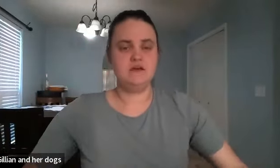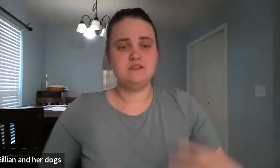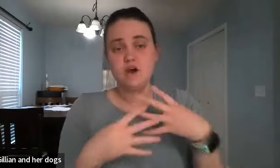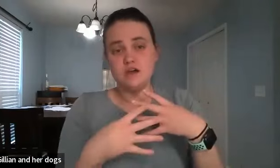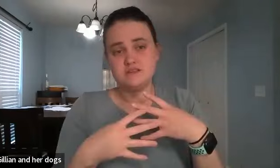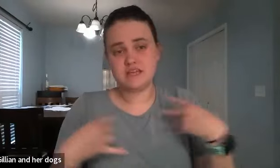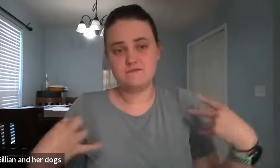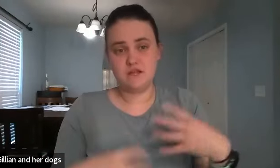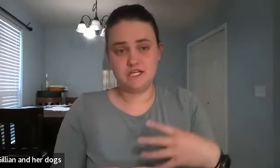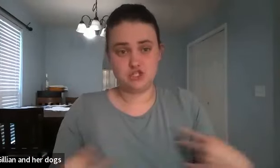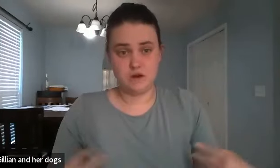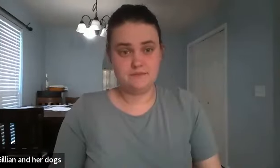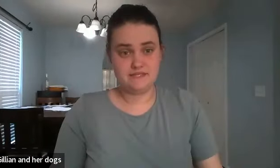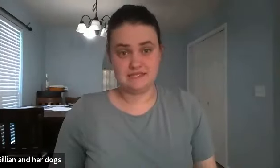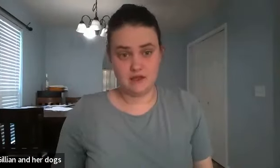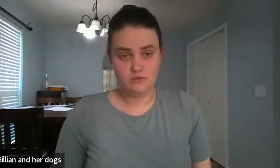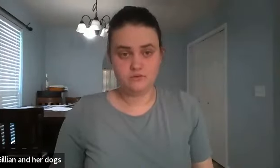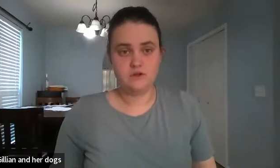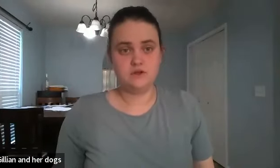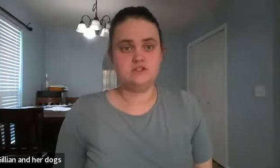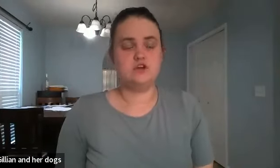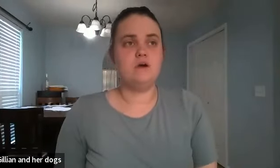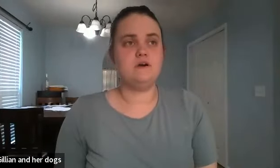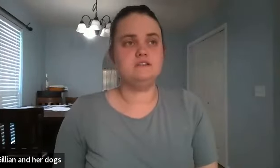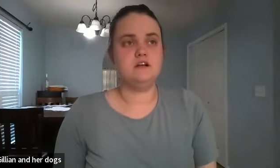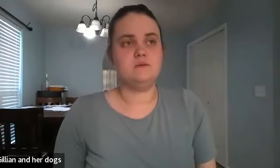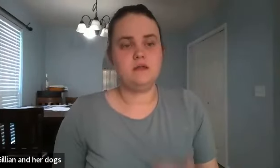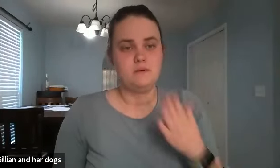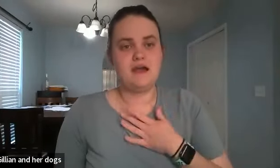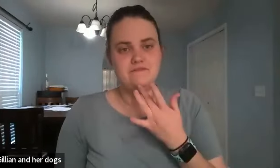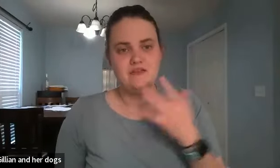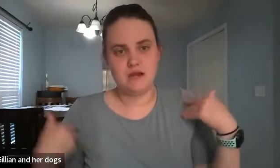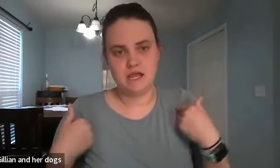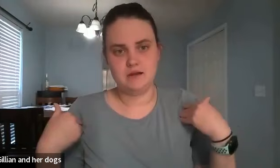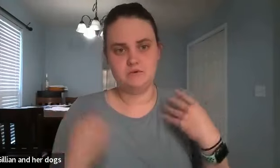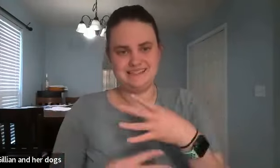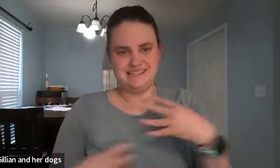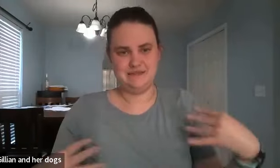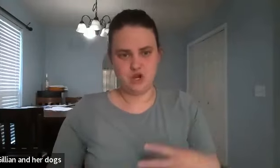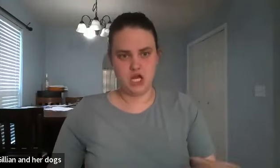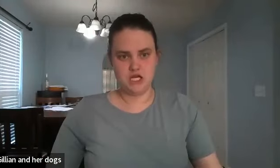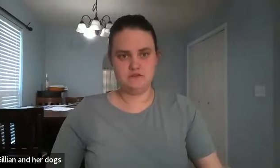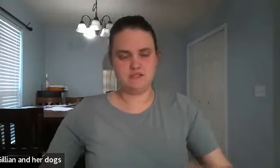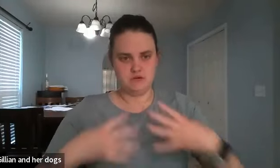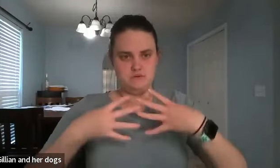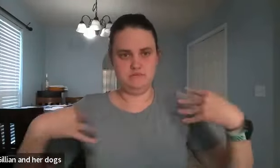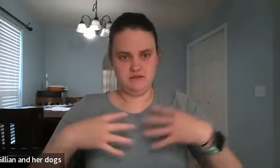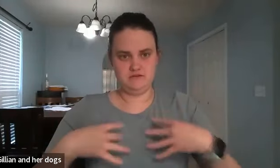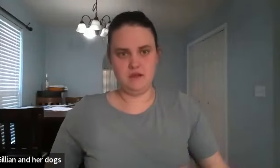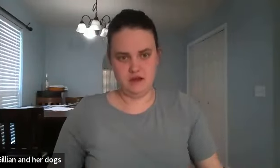This is also the sign for like stripes itself. So if I was talking about like one of my favorite animals is zebra, that's when I would have